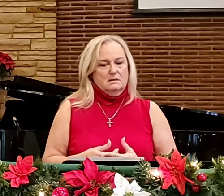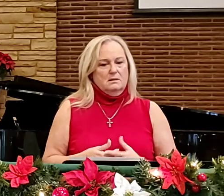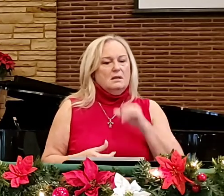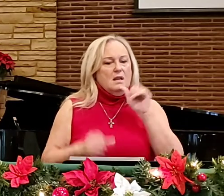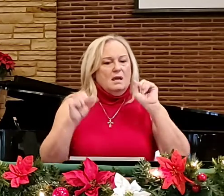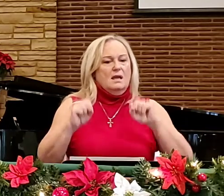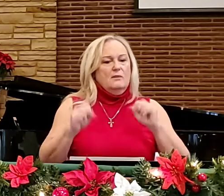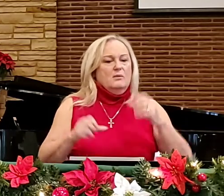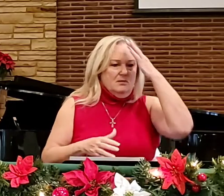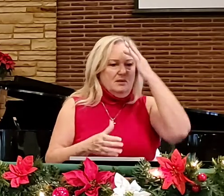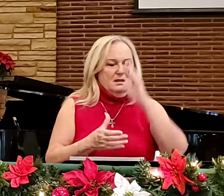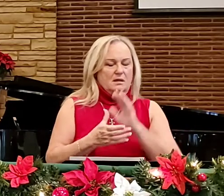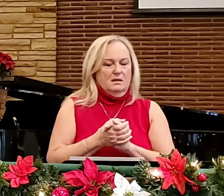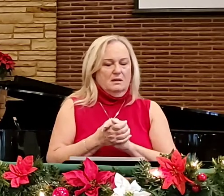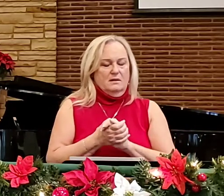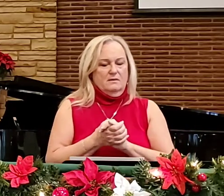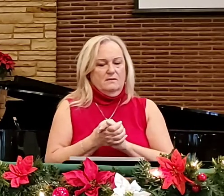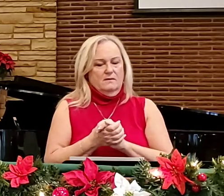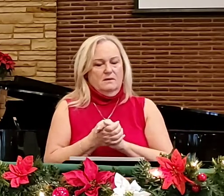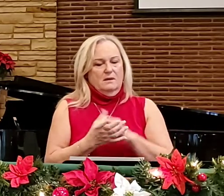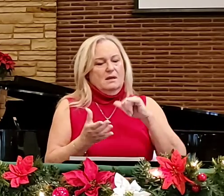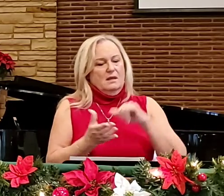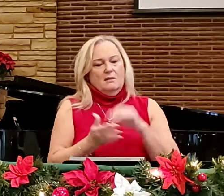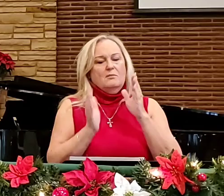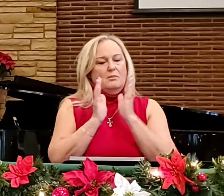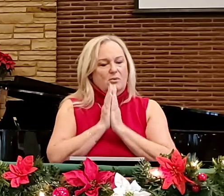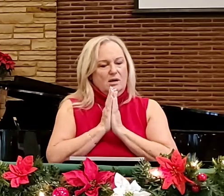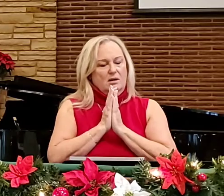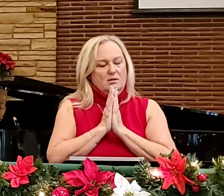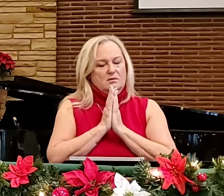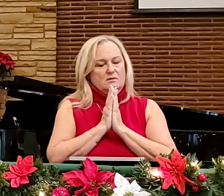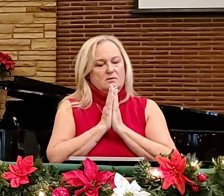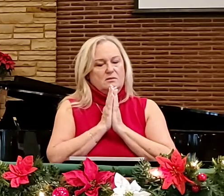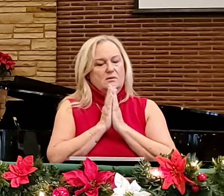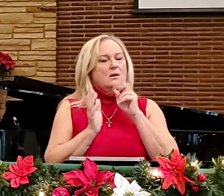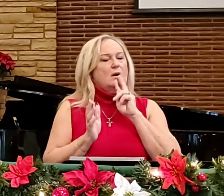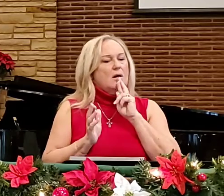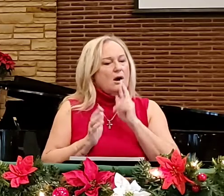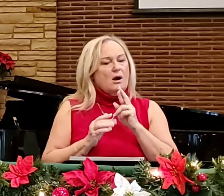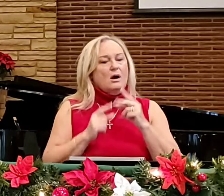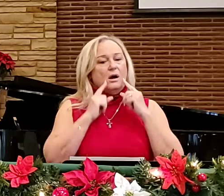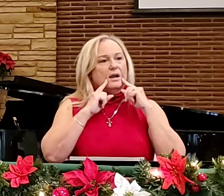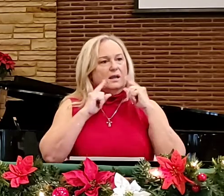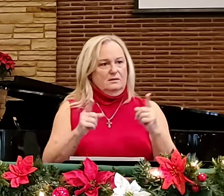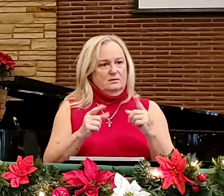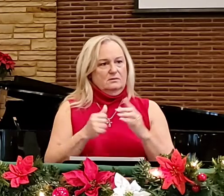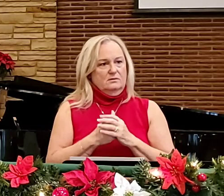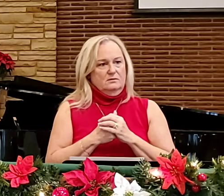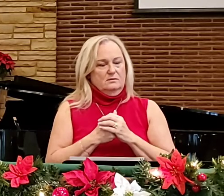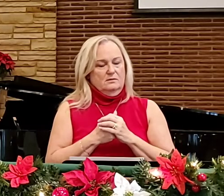unable to believe that prayers are answered.